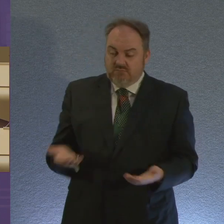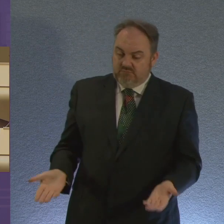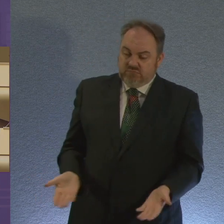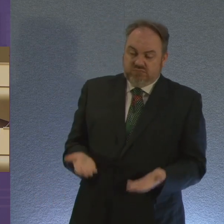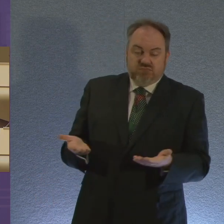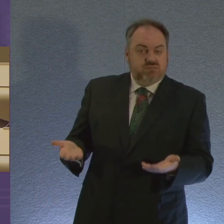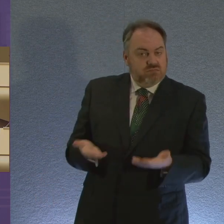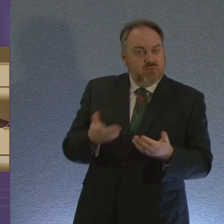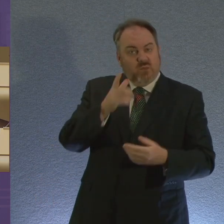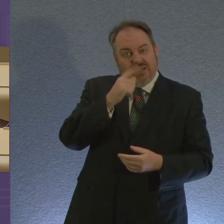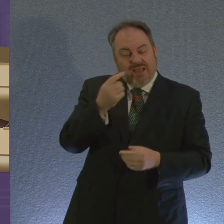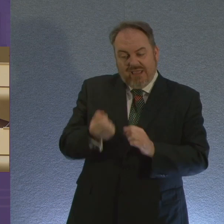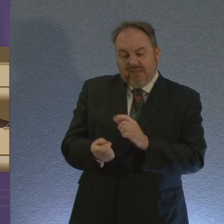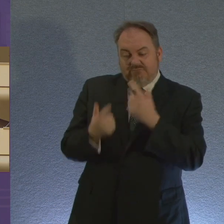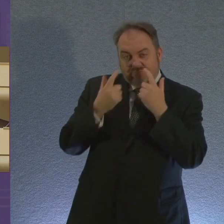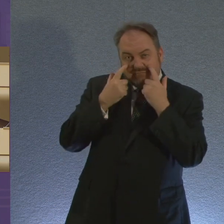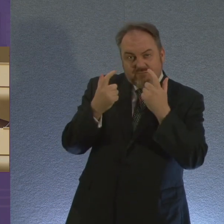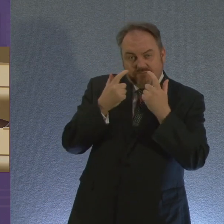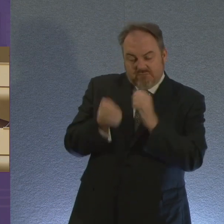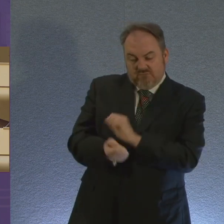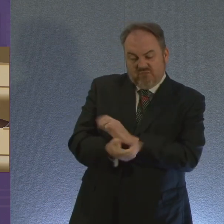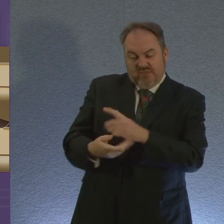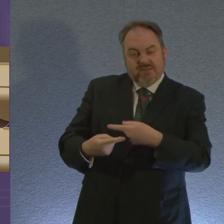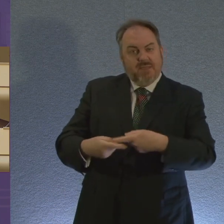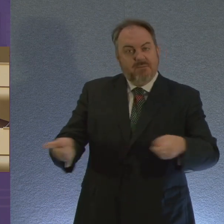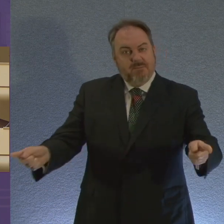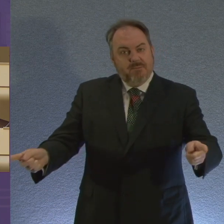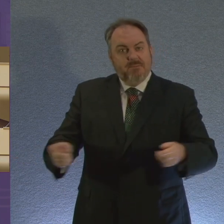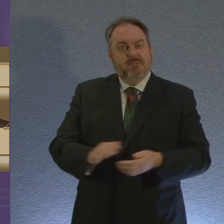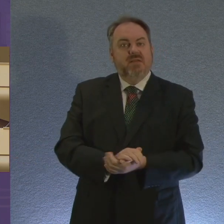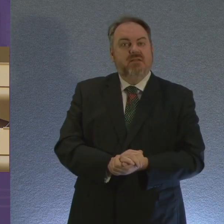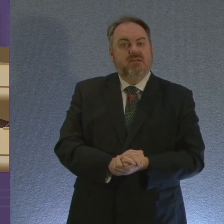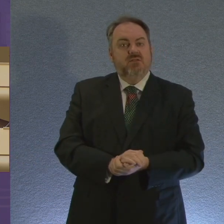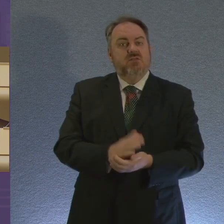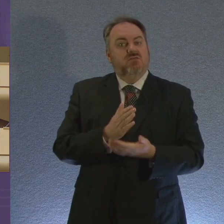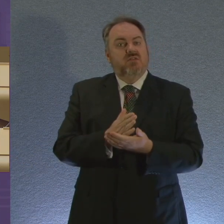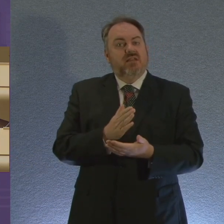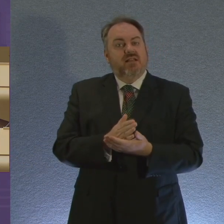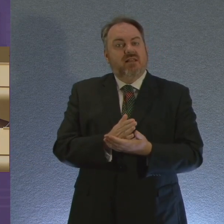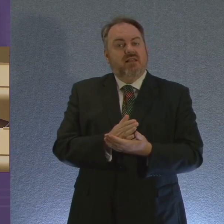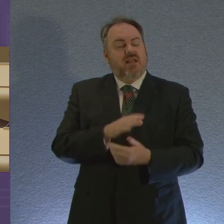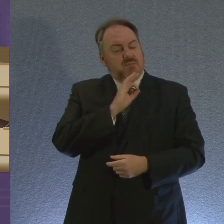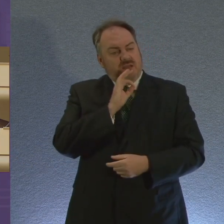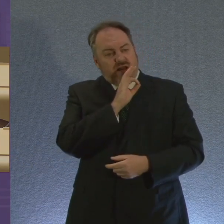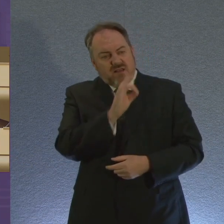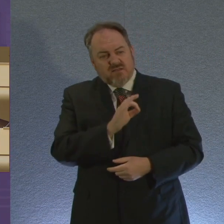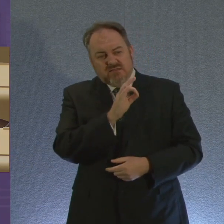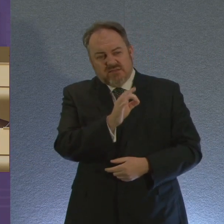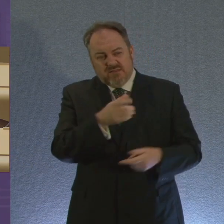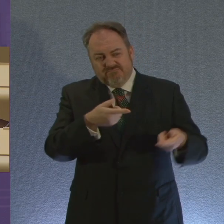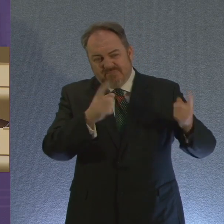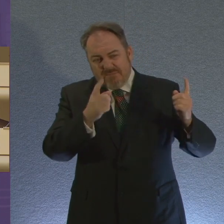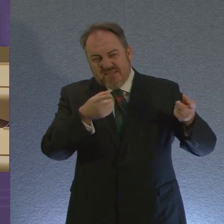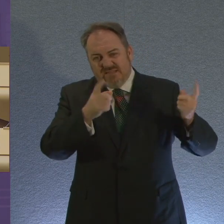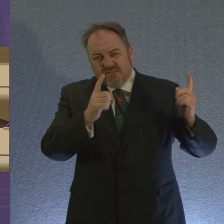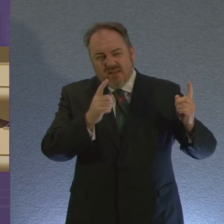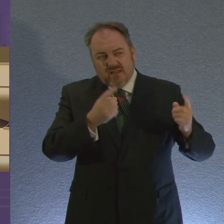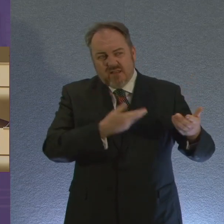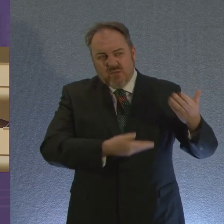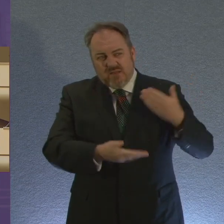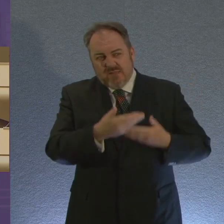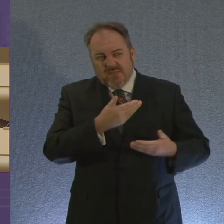might ask if the Justice Secretary or Mike Russell, if he's summing up, can address the issue of